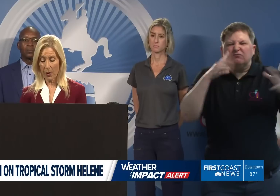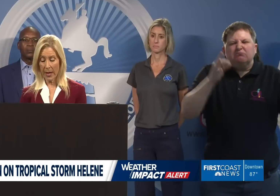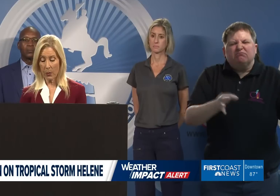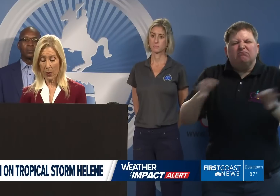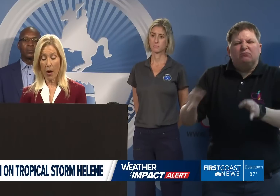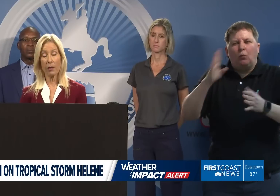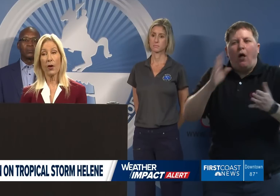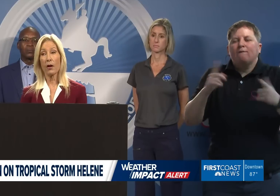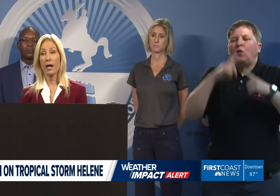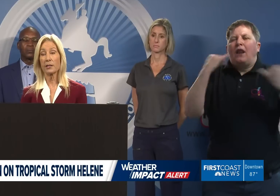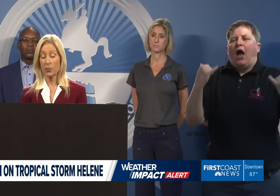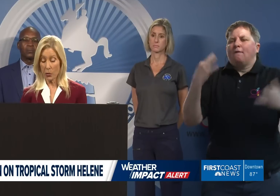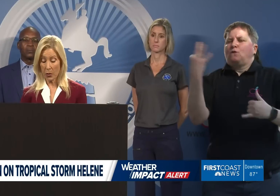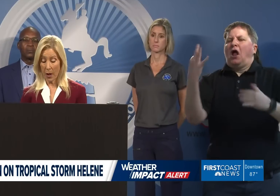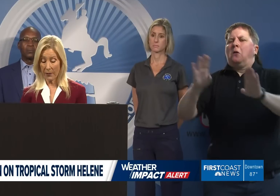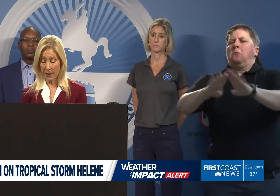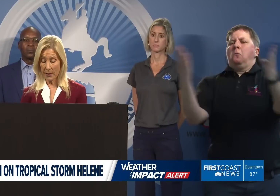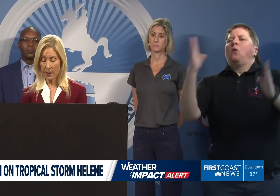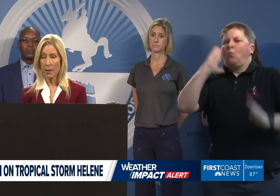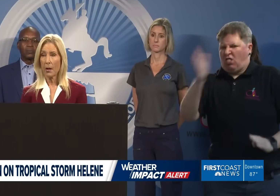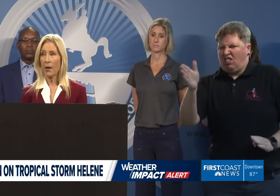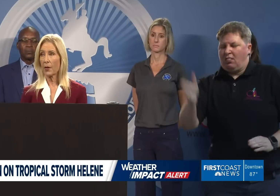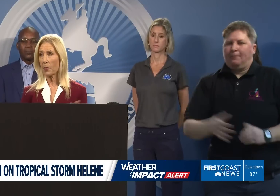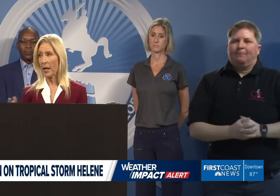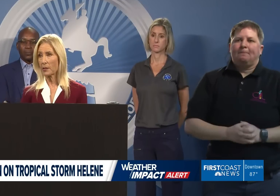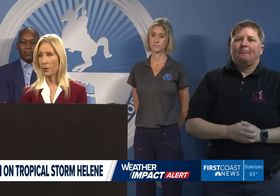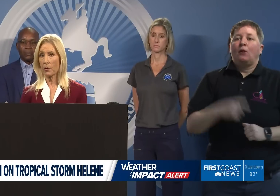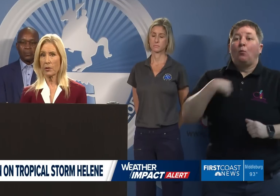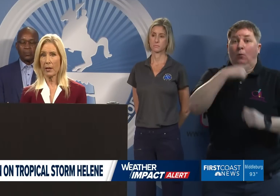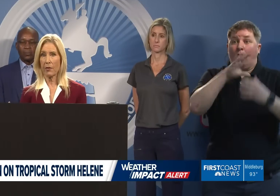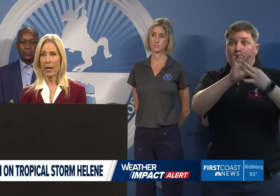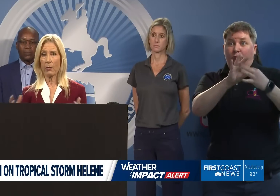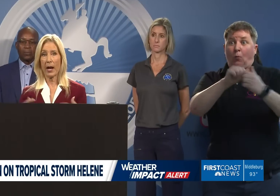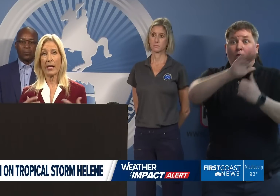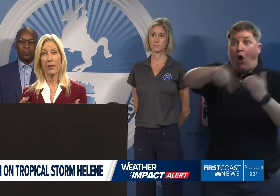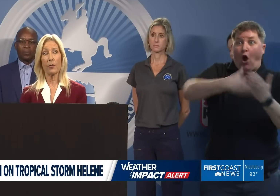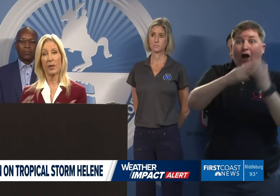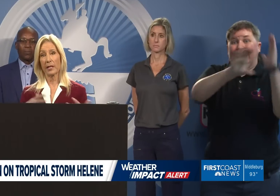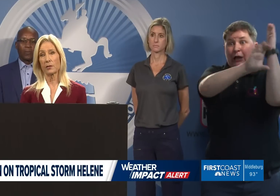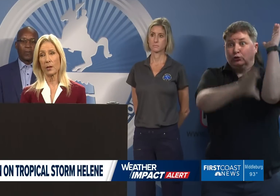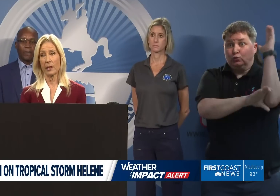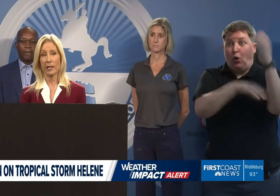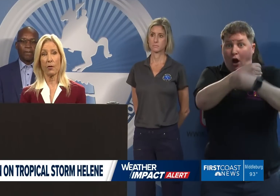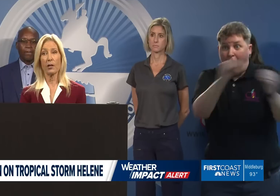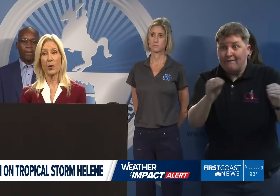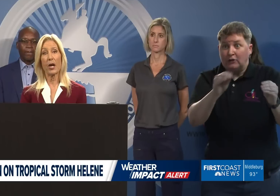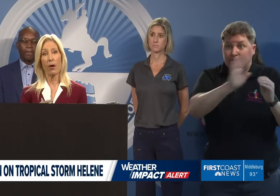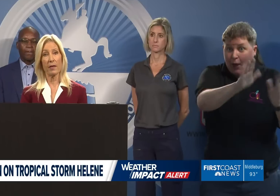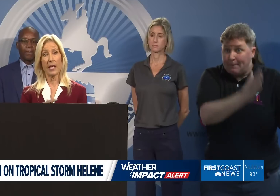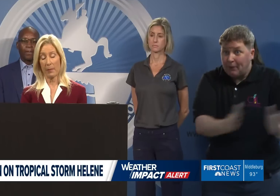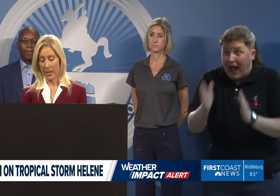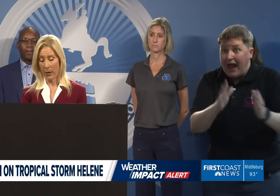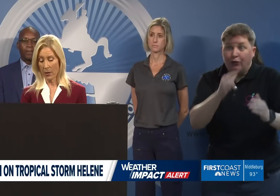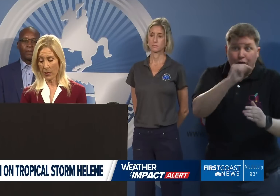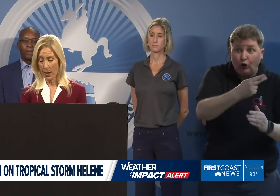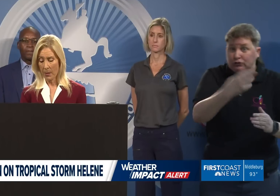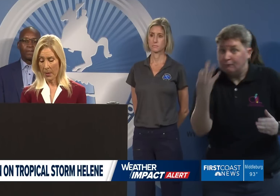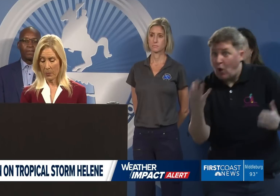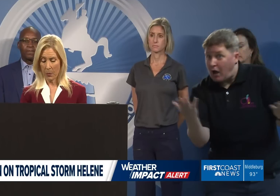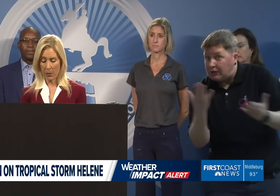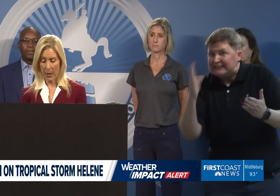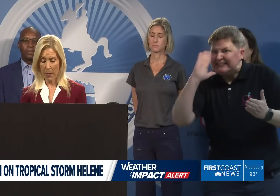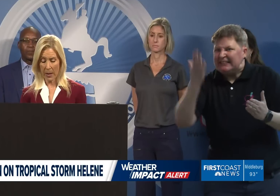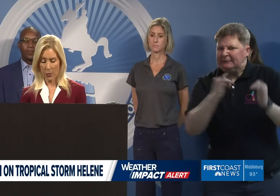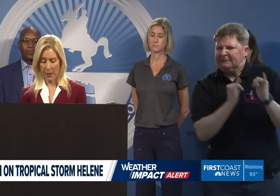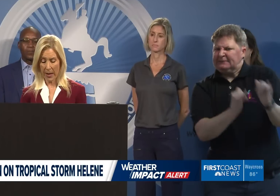We're coordinating with all of our constitutional offices on their plans for Thursday and Friday. Right now, their plans, as far as we know, are the same as ours,